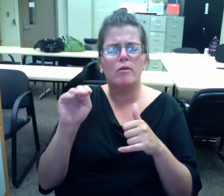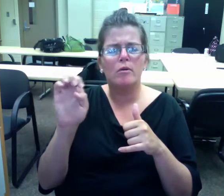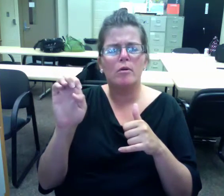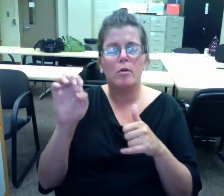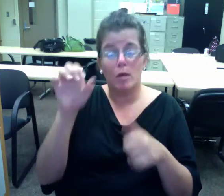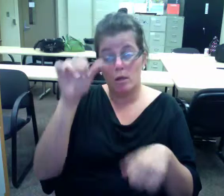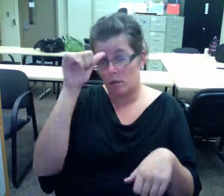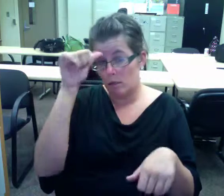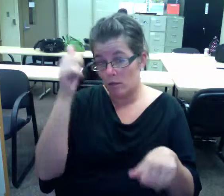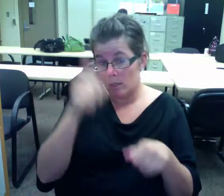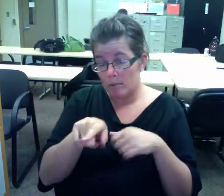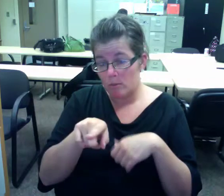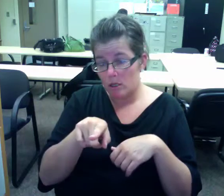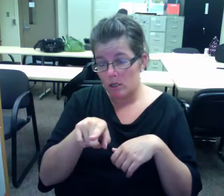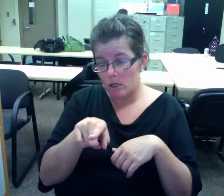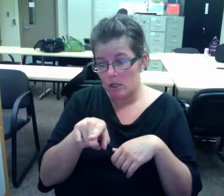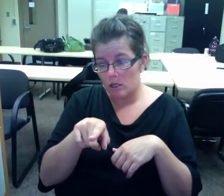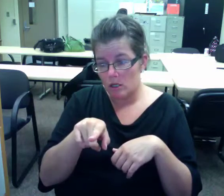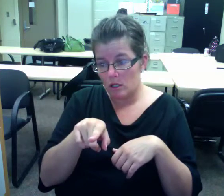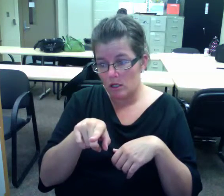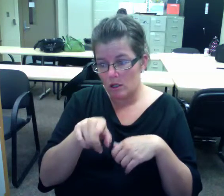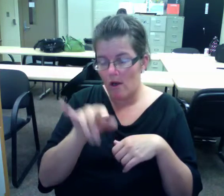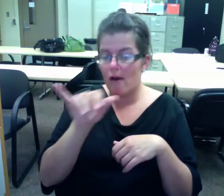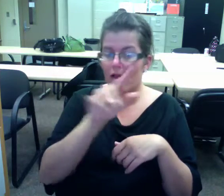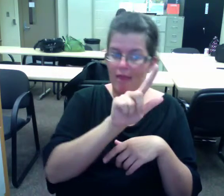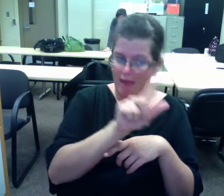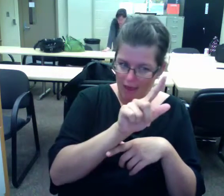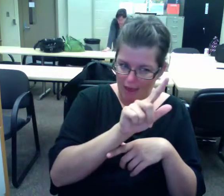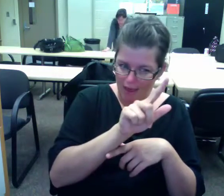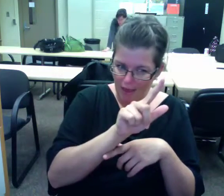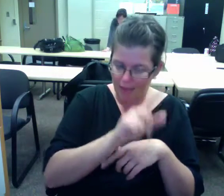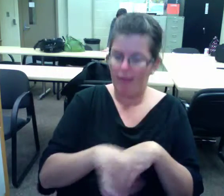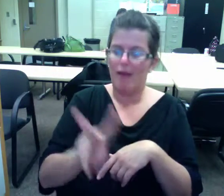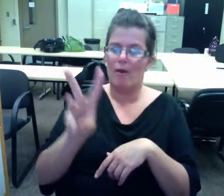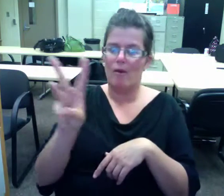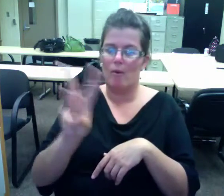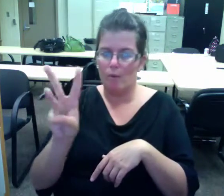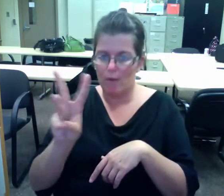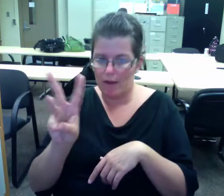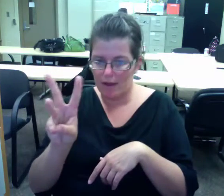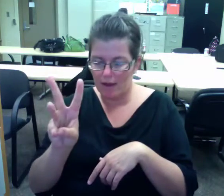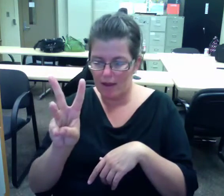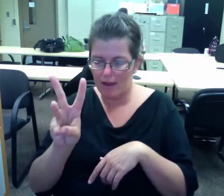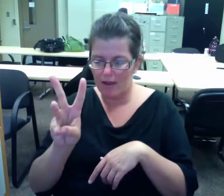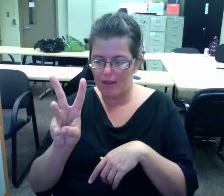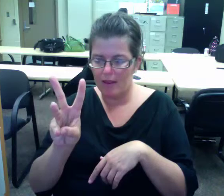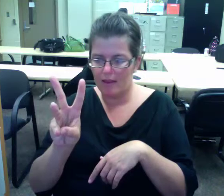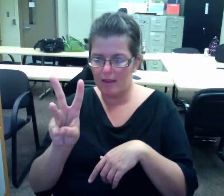width, we need to know how thick Mr. Jones wants the floor to be.